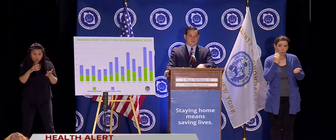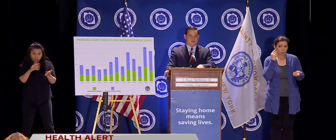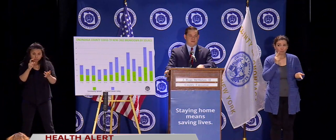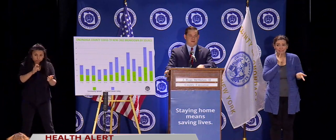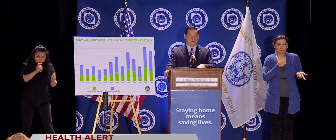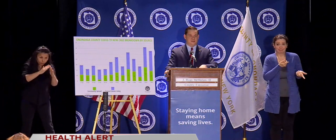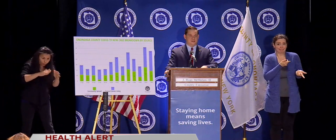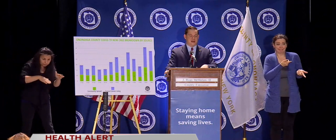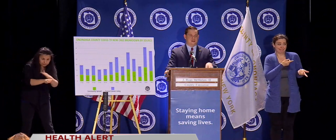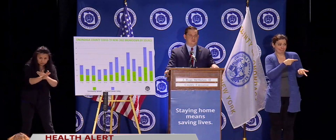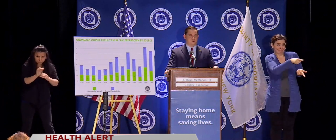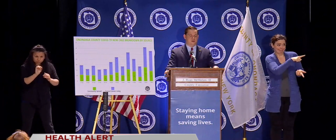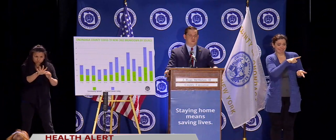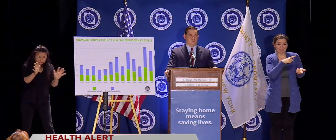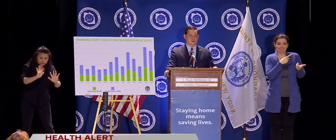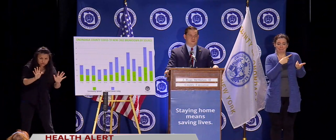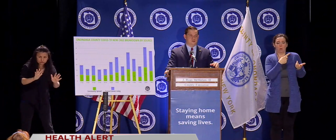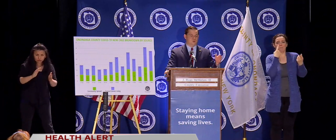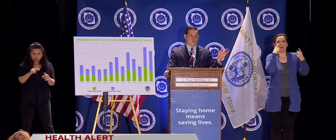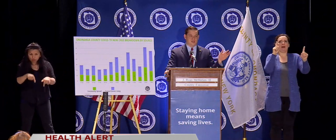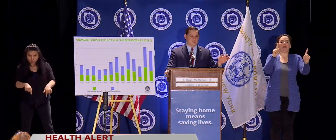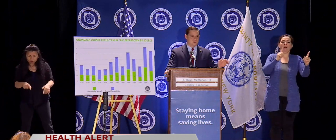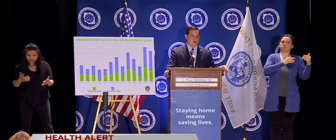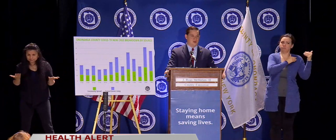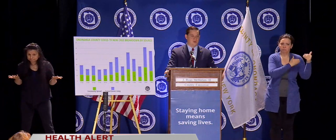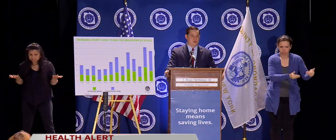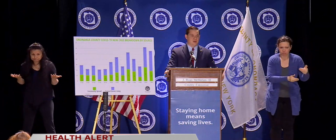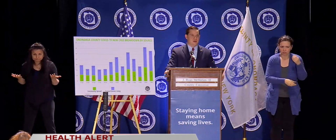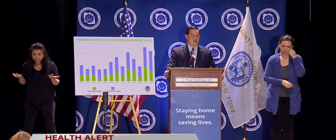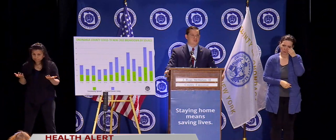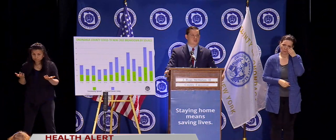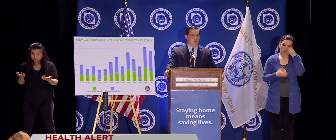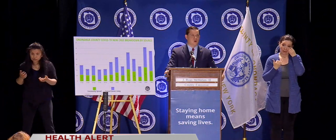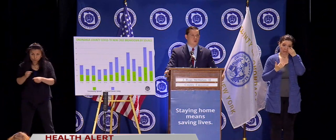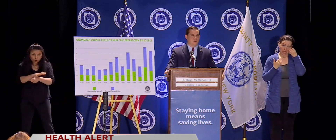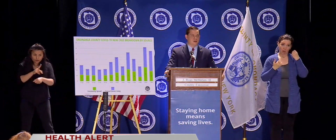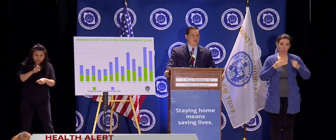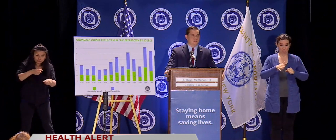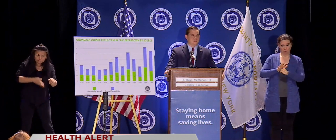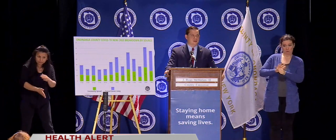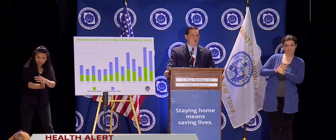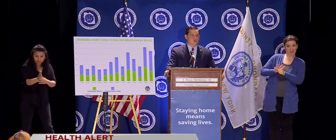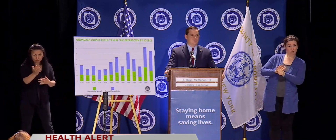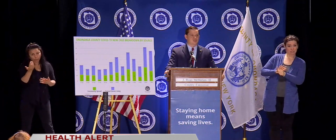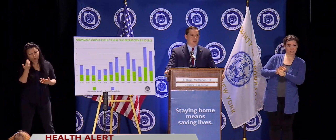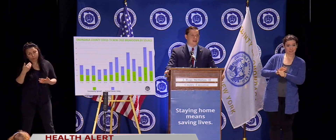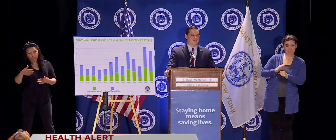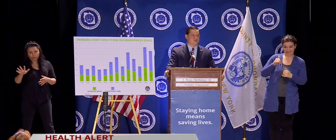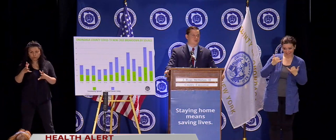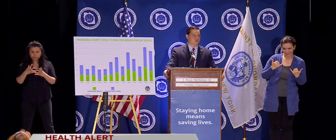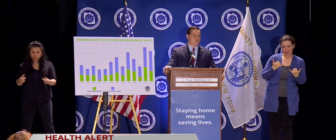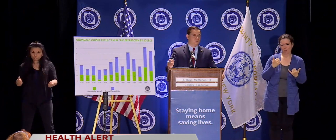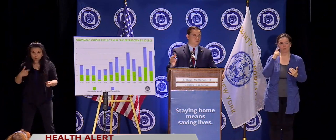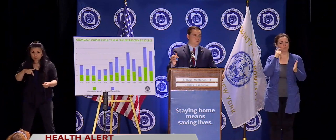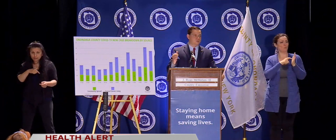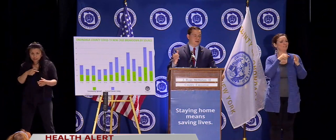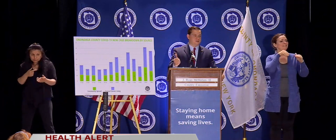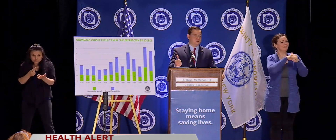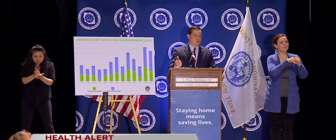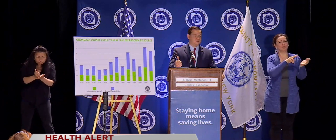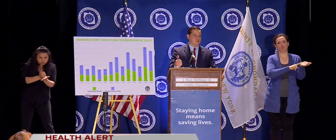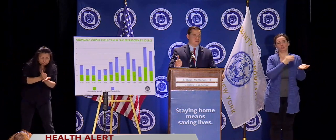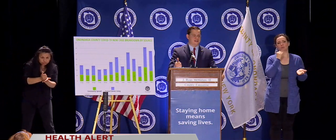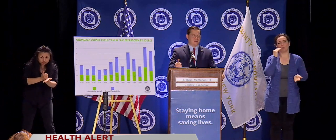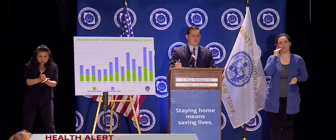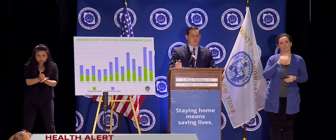seeing is the virus has attacked these buildings, which is the worst case scenario. And so we've been you've been